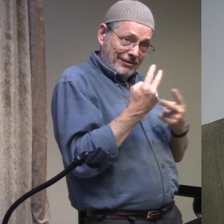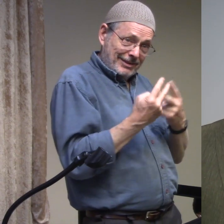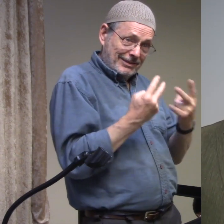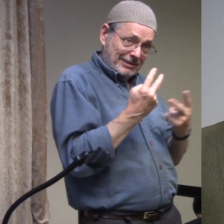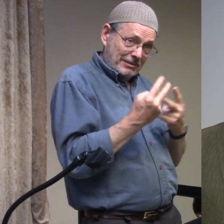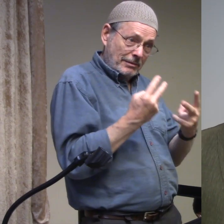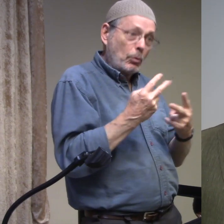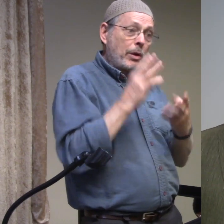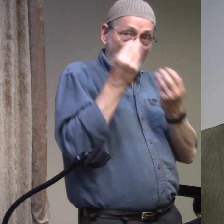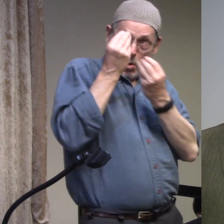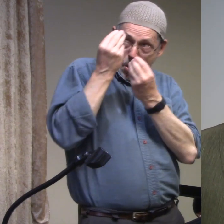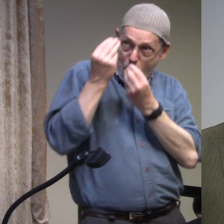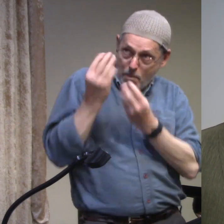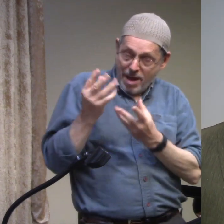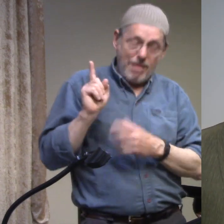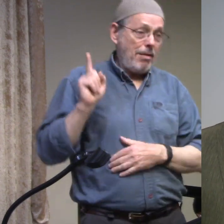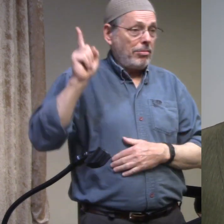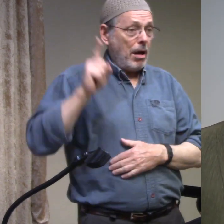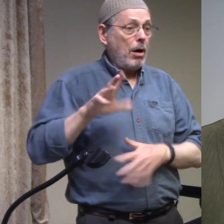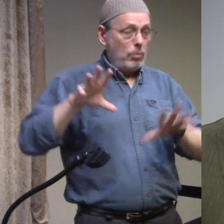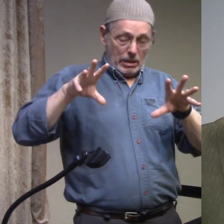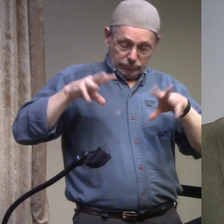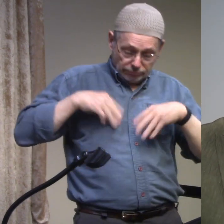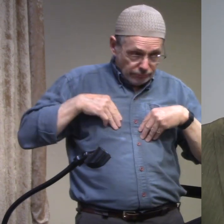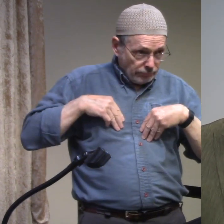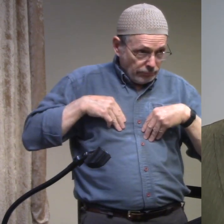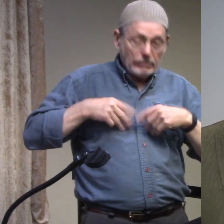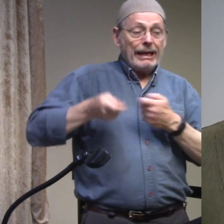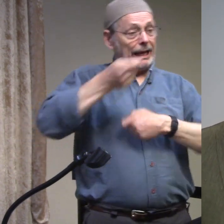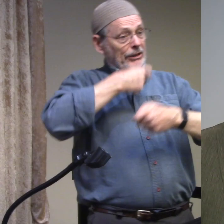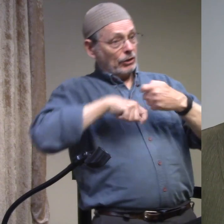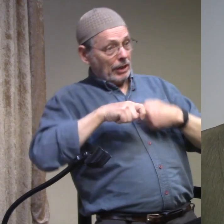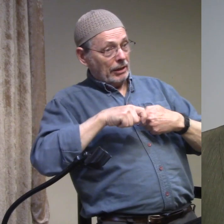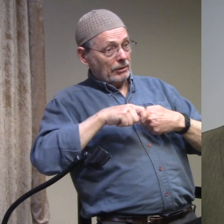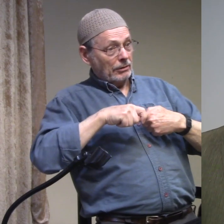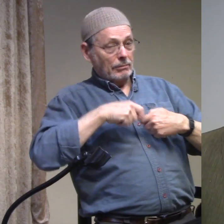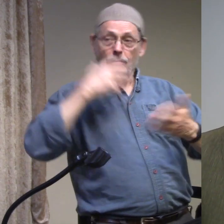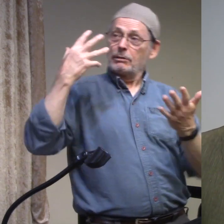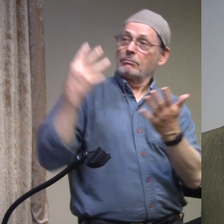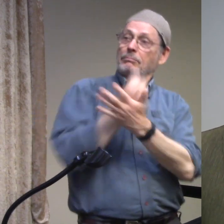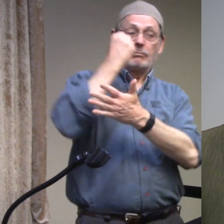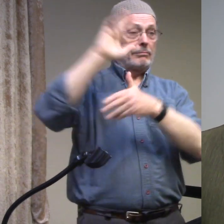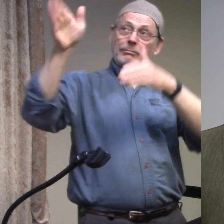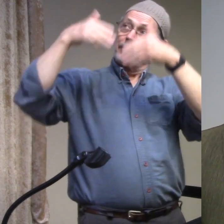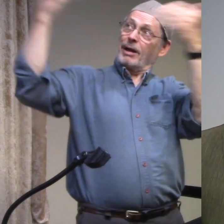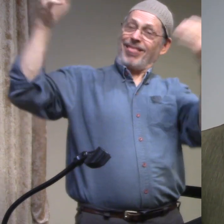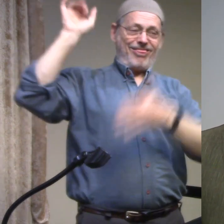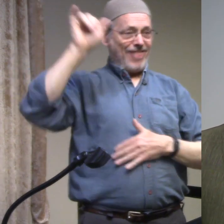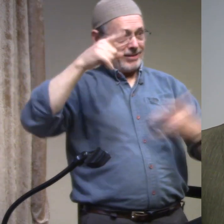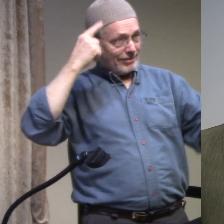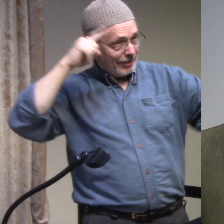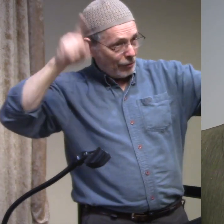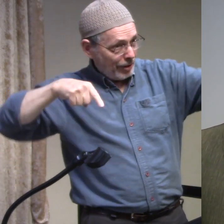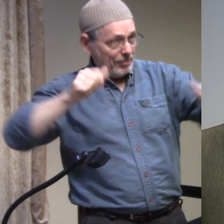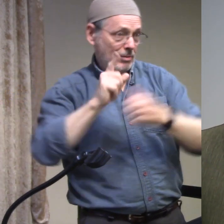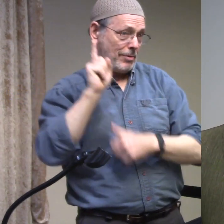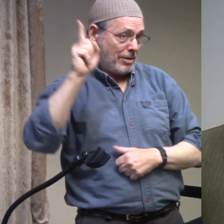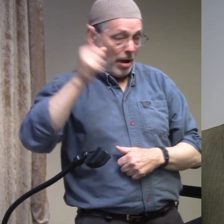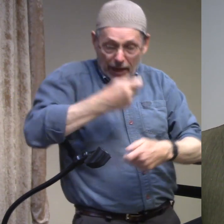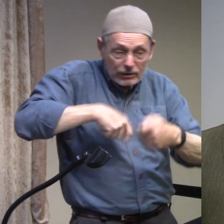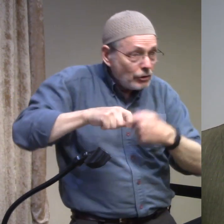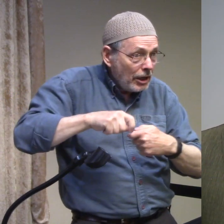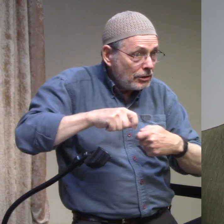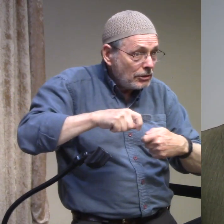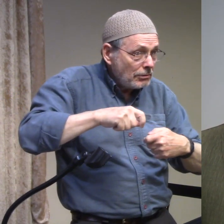we obey Allah. We submit to Allah, and in exchange we get paradise. That's the deal. In exchange we